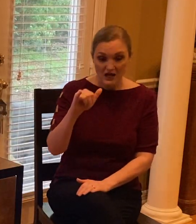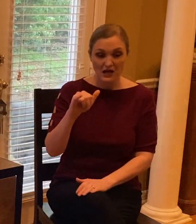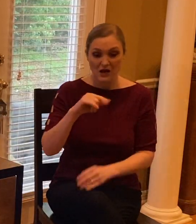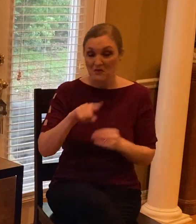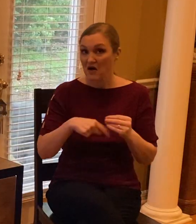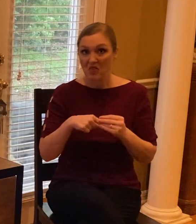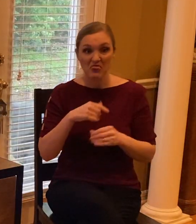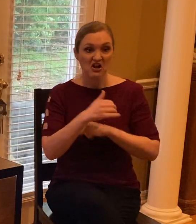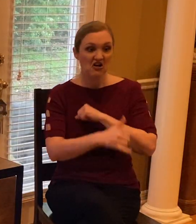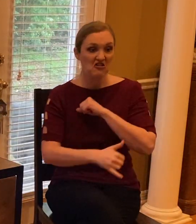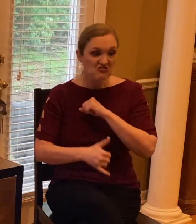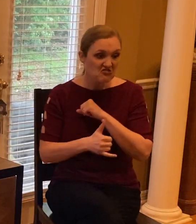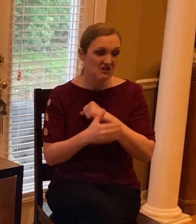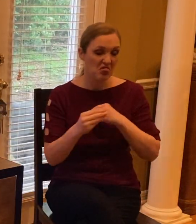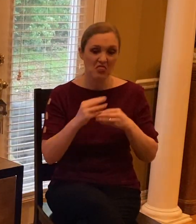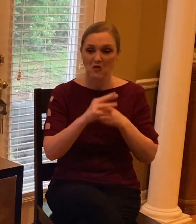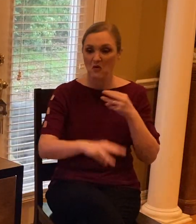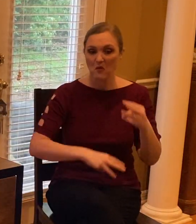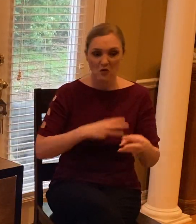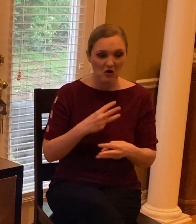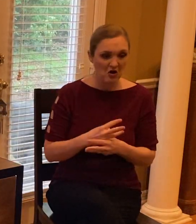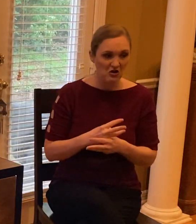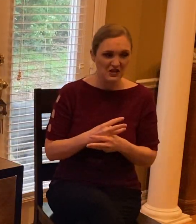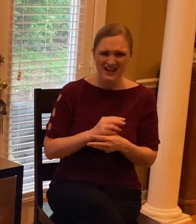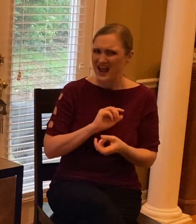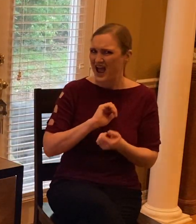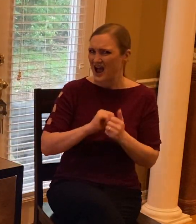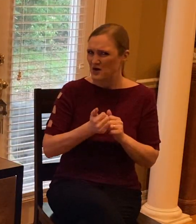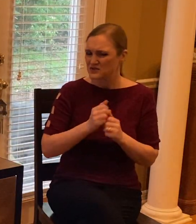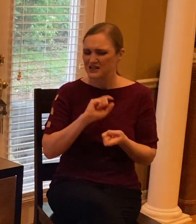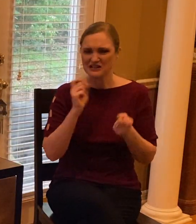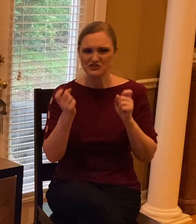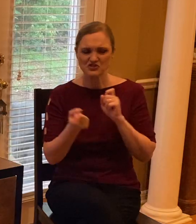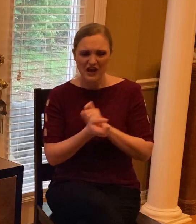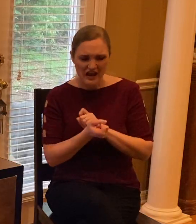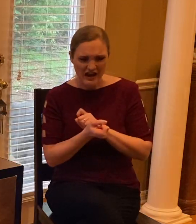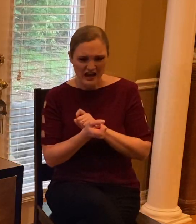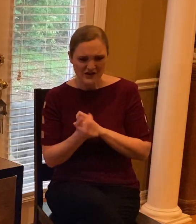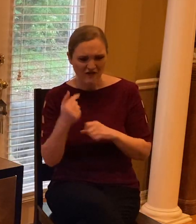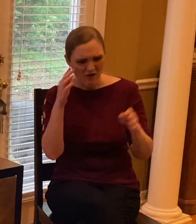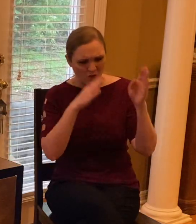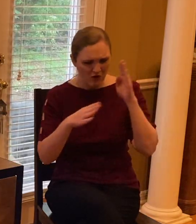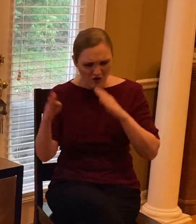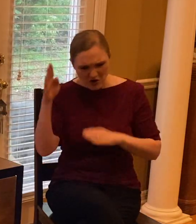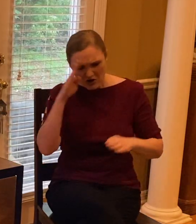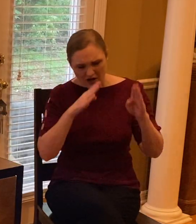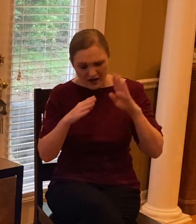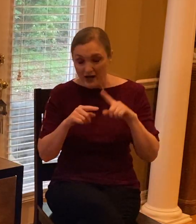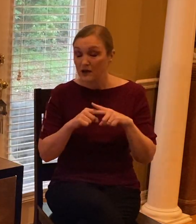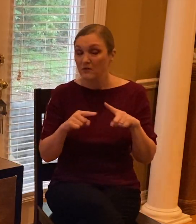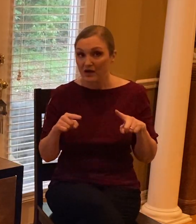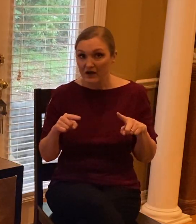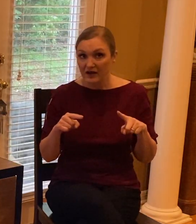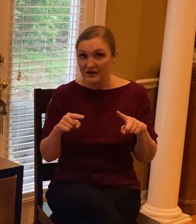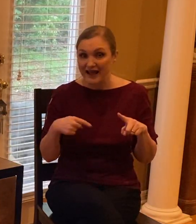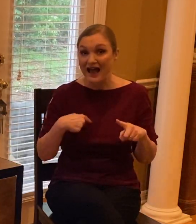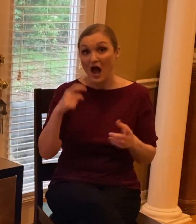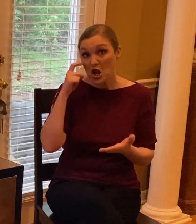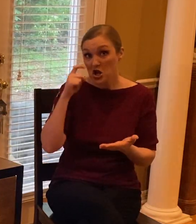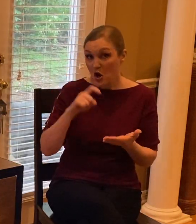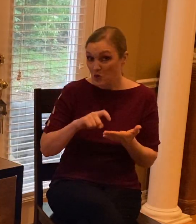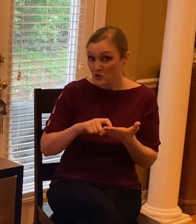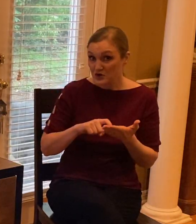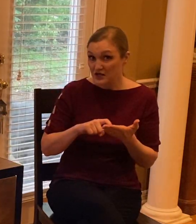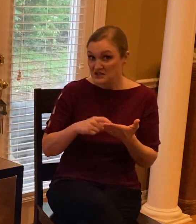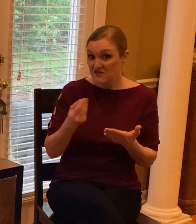country and our world, and what kind of impact that's going to have on all of us. And there's a lot of things that I worry about, but I noticed a